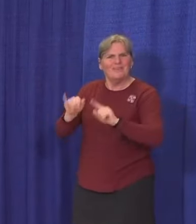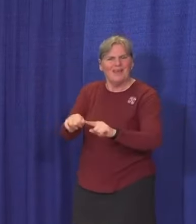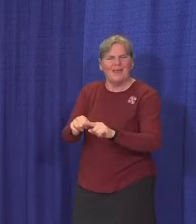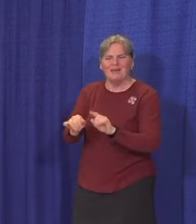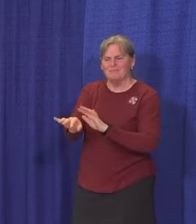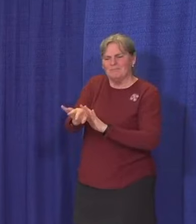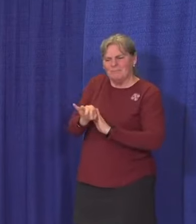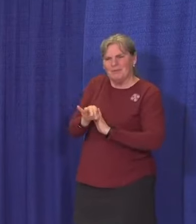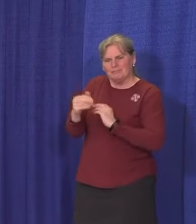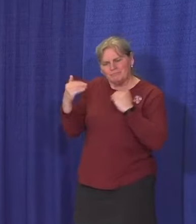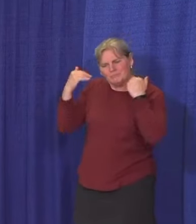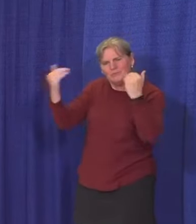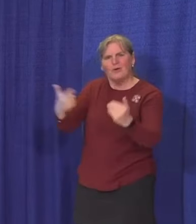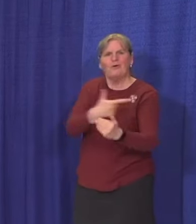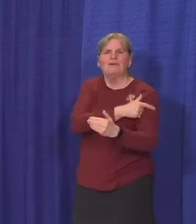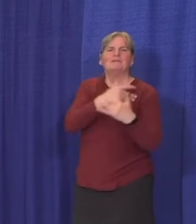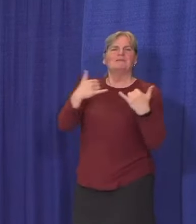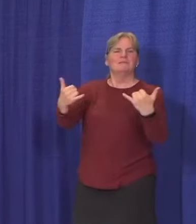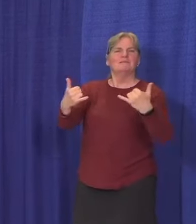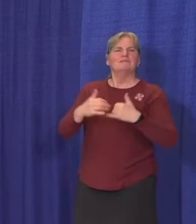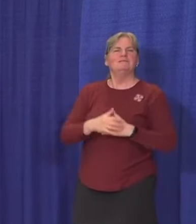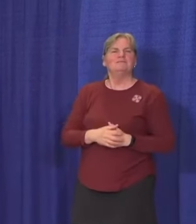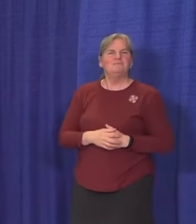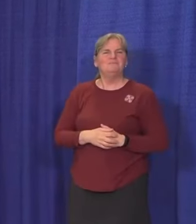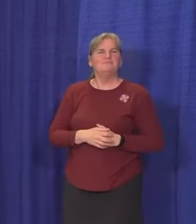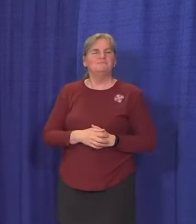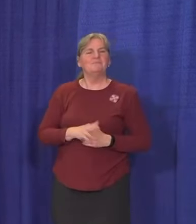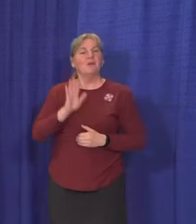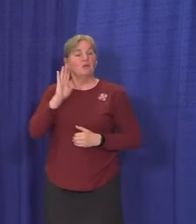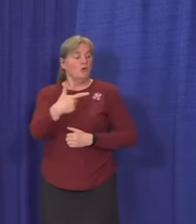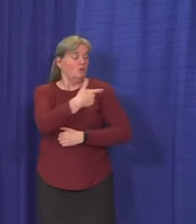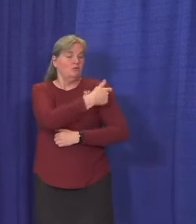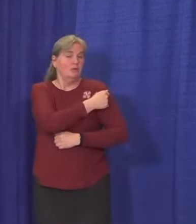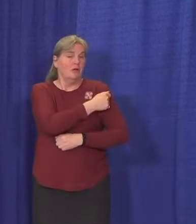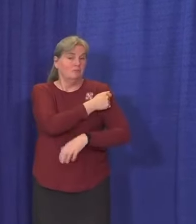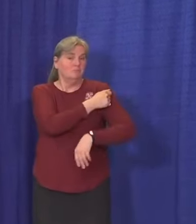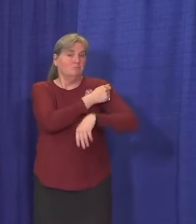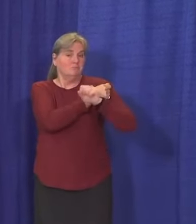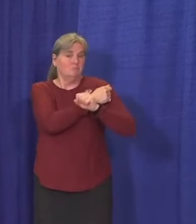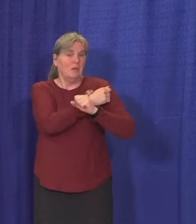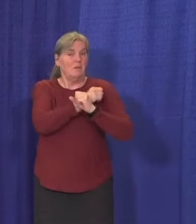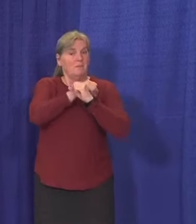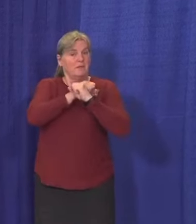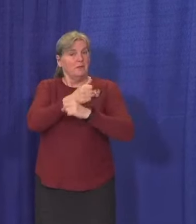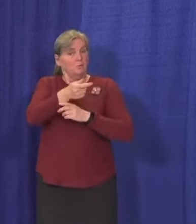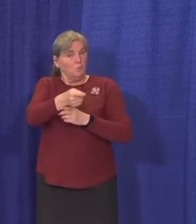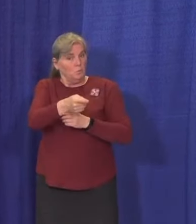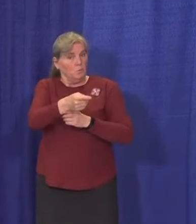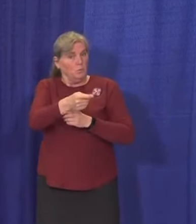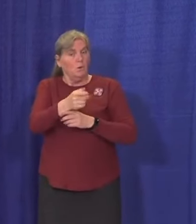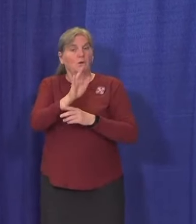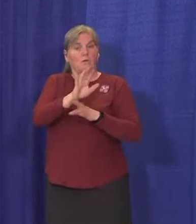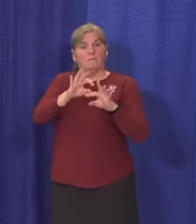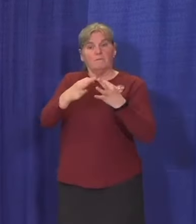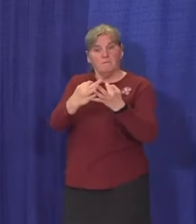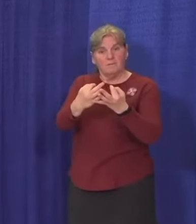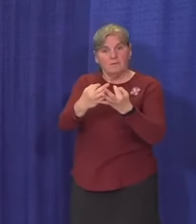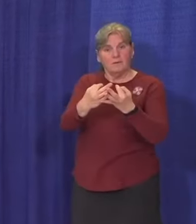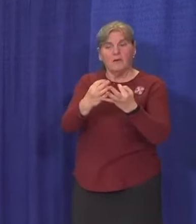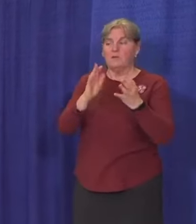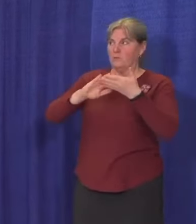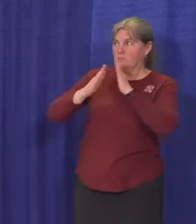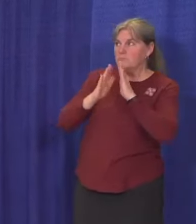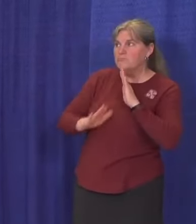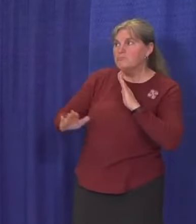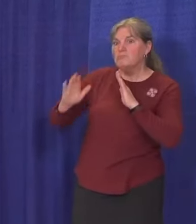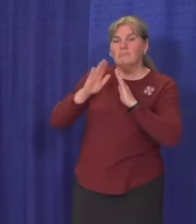choice to vaccinate now. Taking your shot will protect you, your family, your